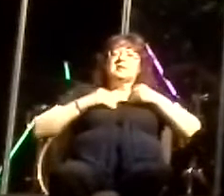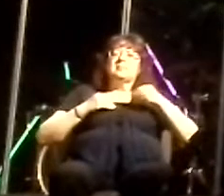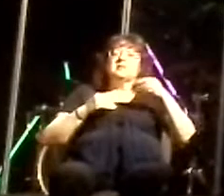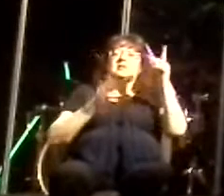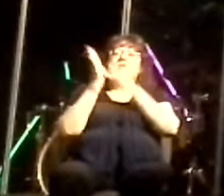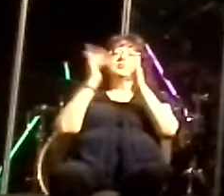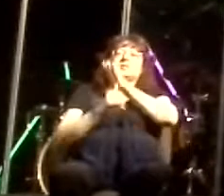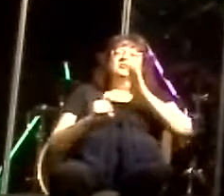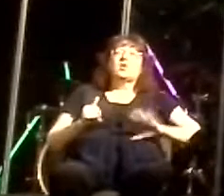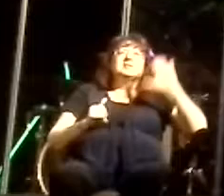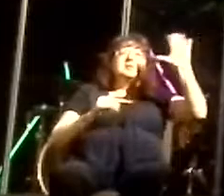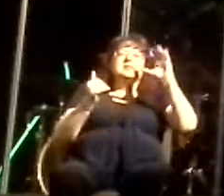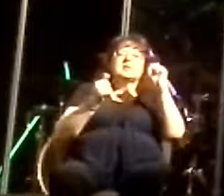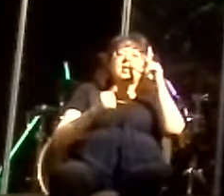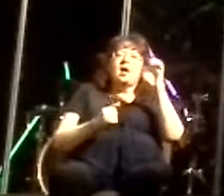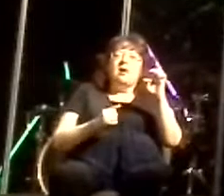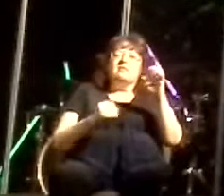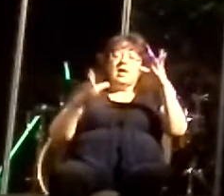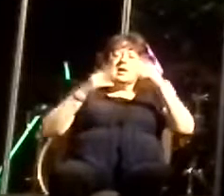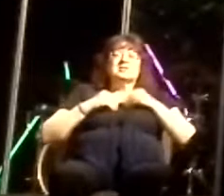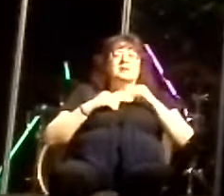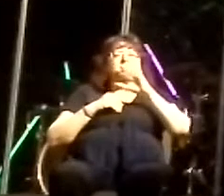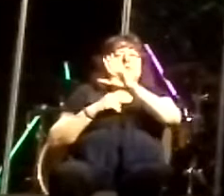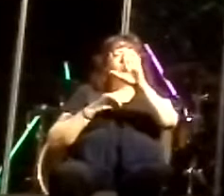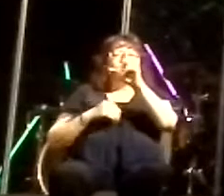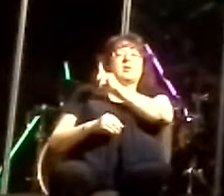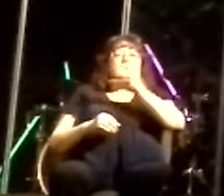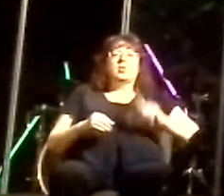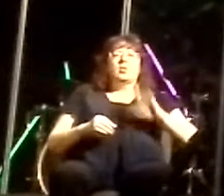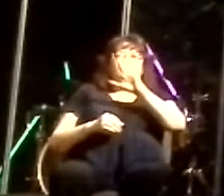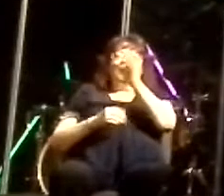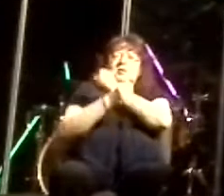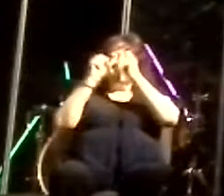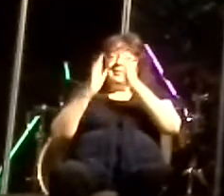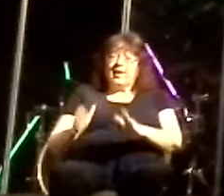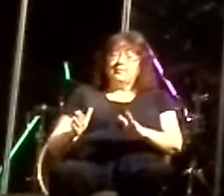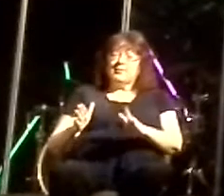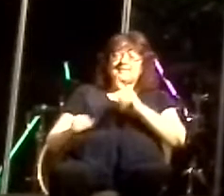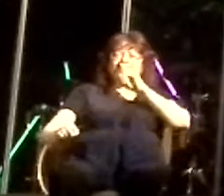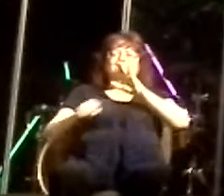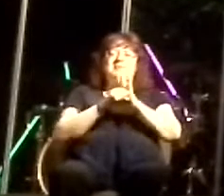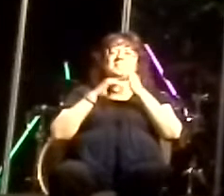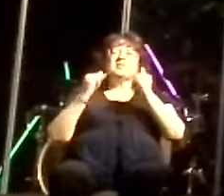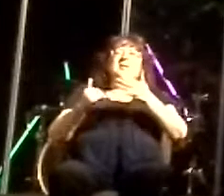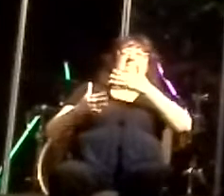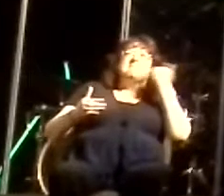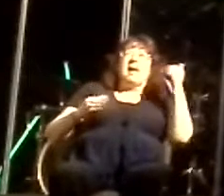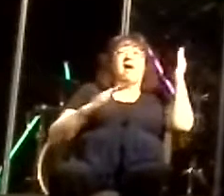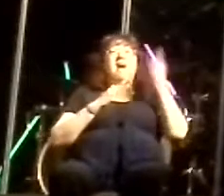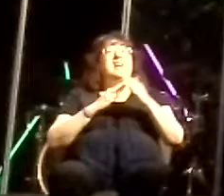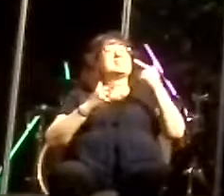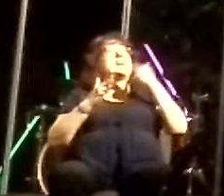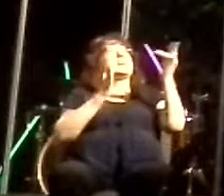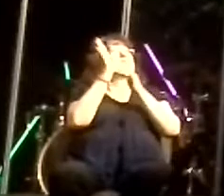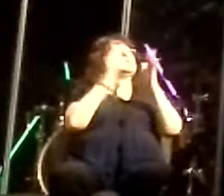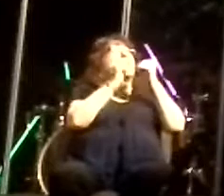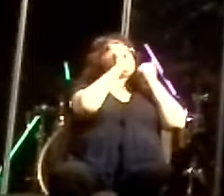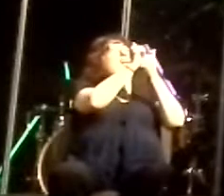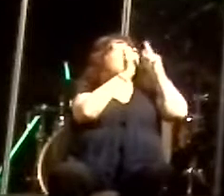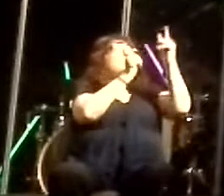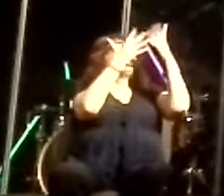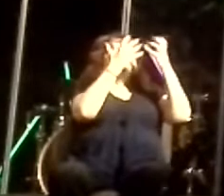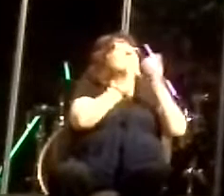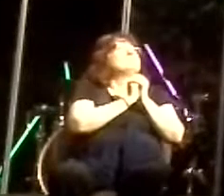the love of Jesus Christ, to accept him as your Lord and Savior, and to make this commitment today, the greatest commitment of your life, to say, Jesus, I'm going to follow